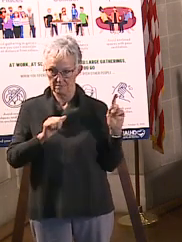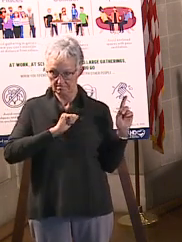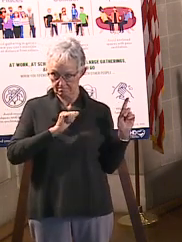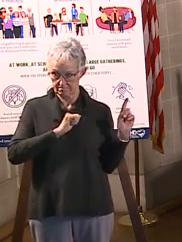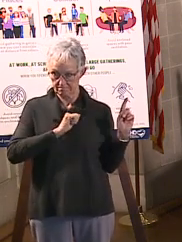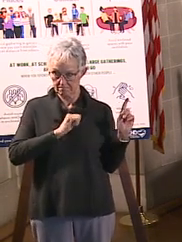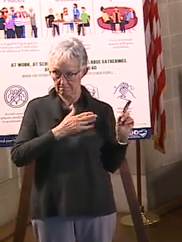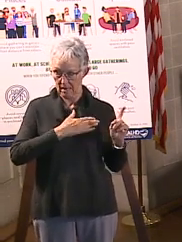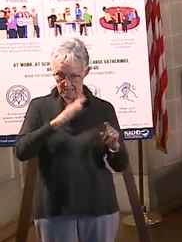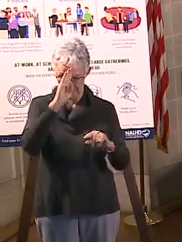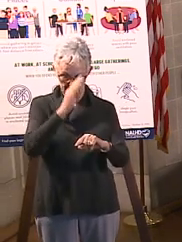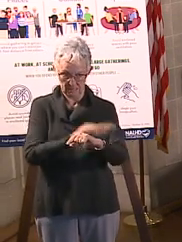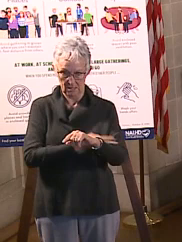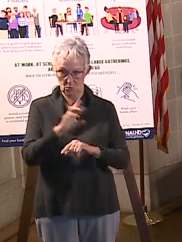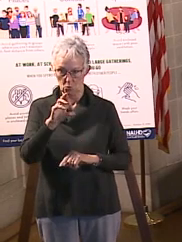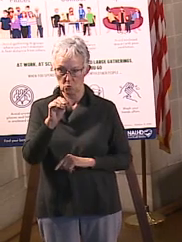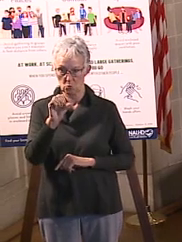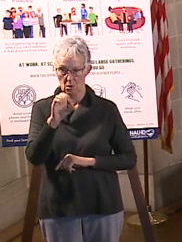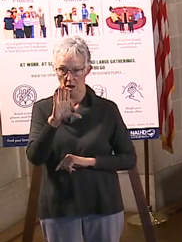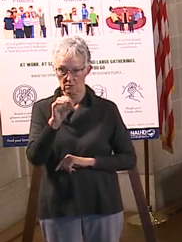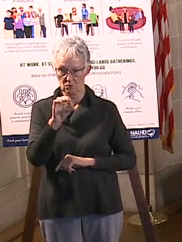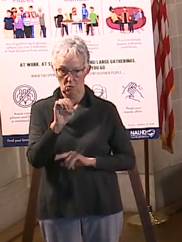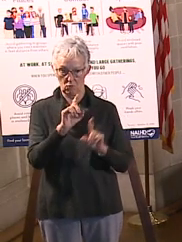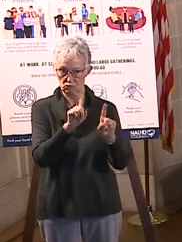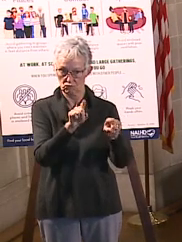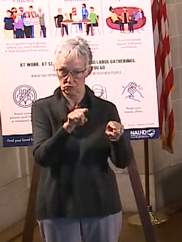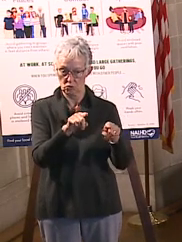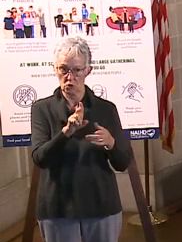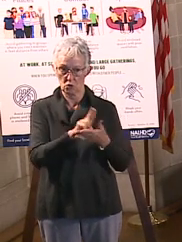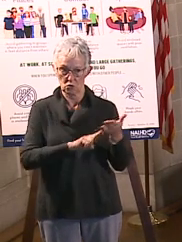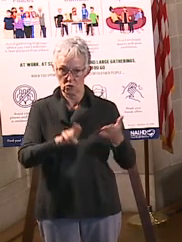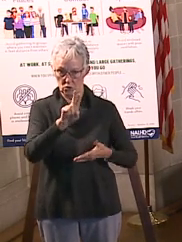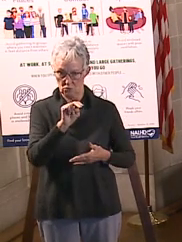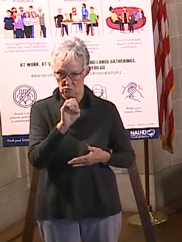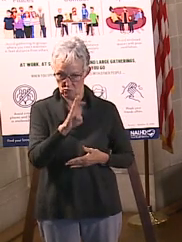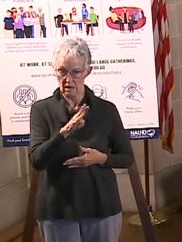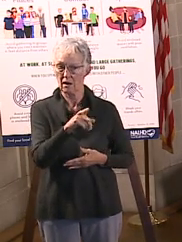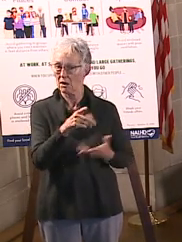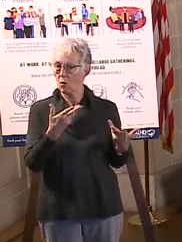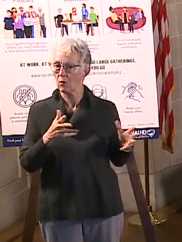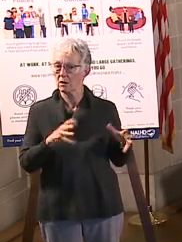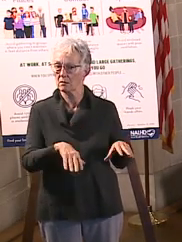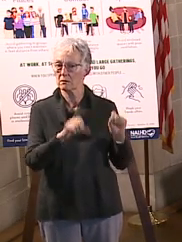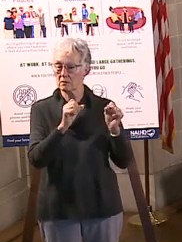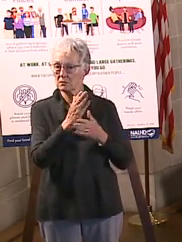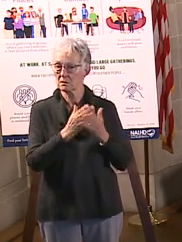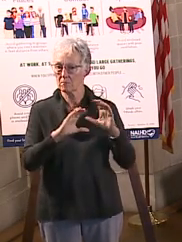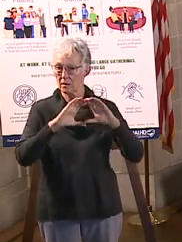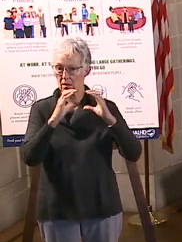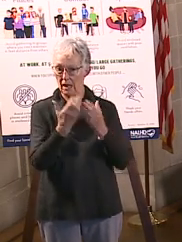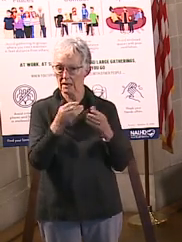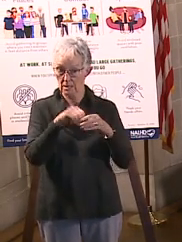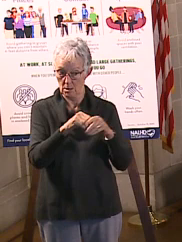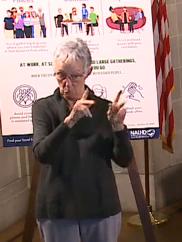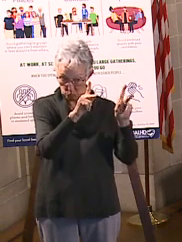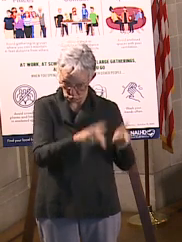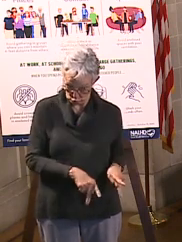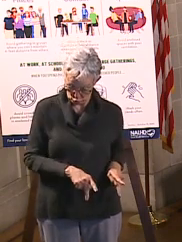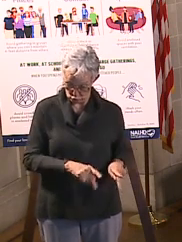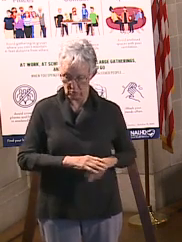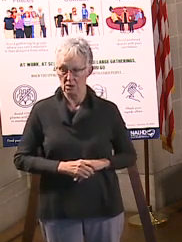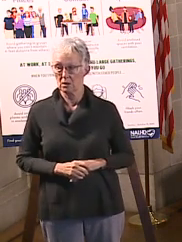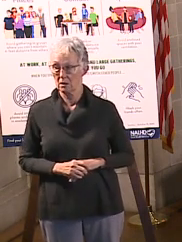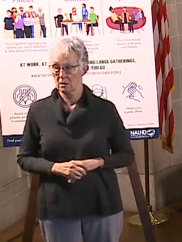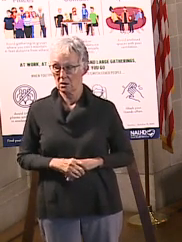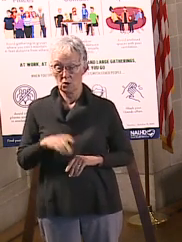son Roscoe is going to the University of Nebraska. He had some in-person classes. And let me tell you, if you look around the country, that is